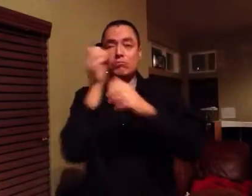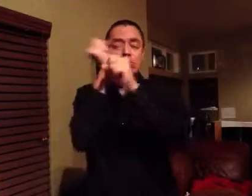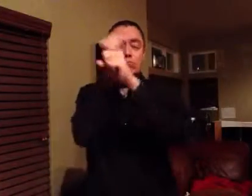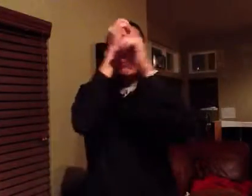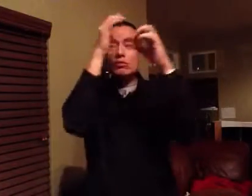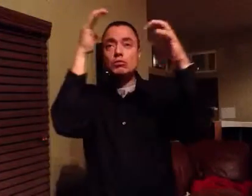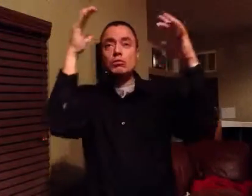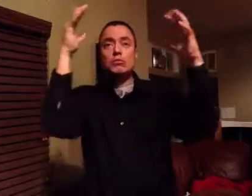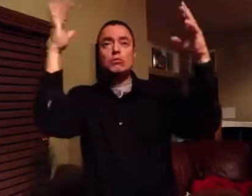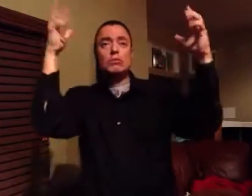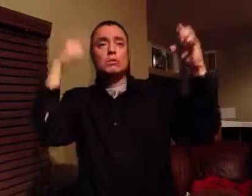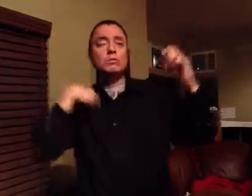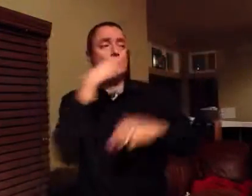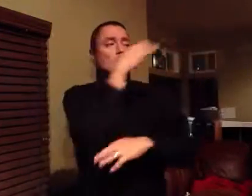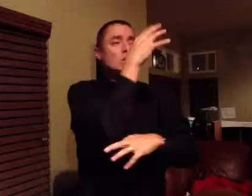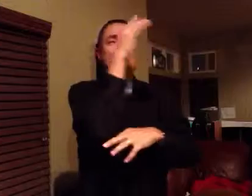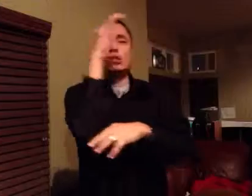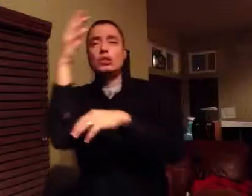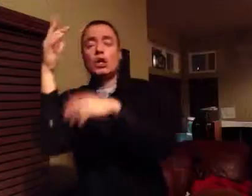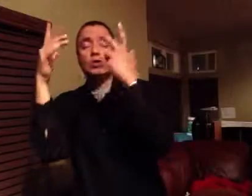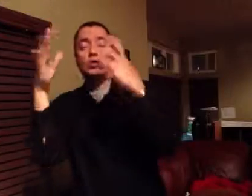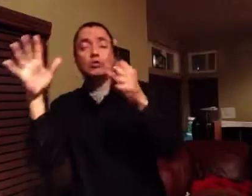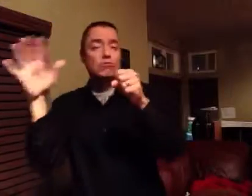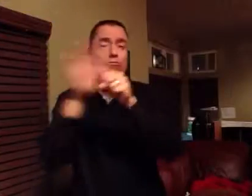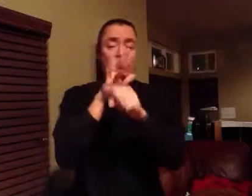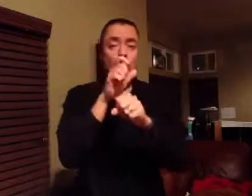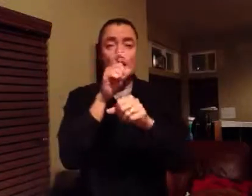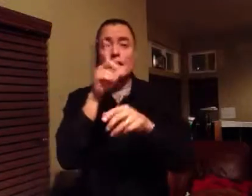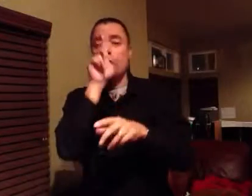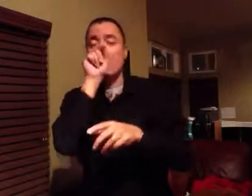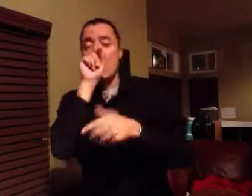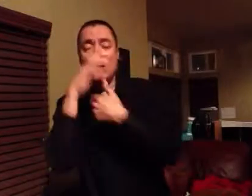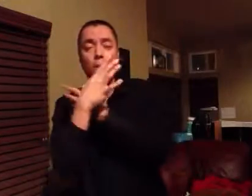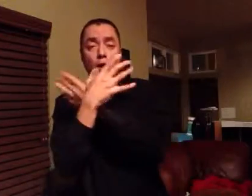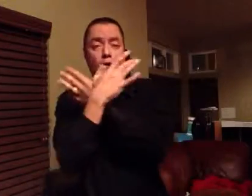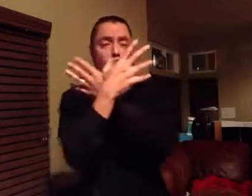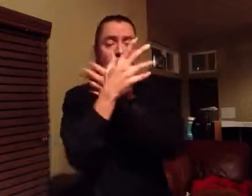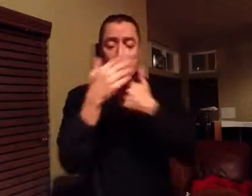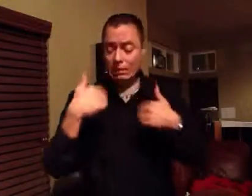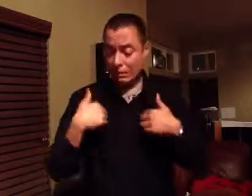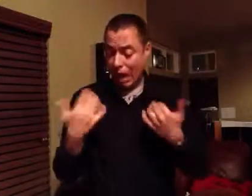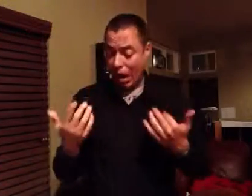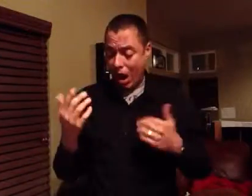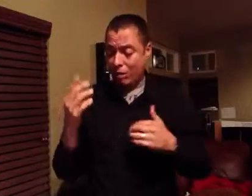birds and butterflies. But now I wonder if they will even exist for my children to see.